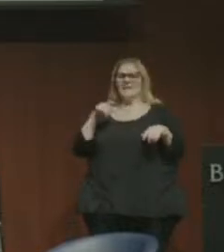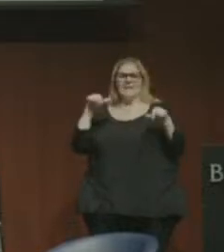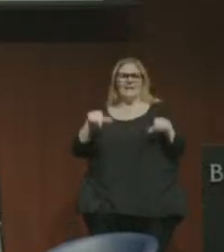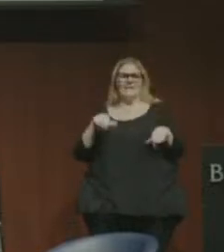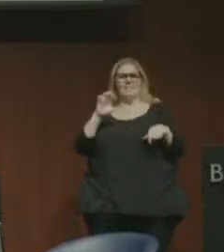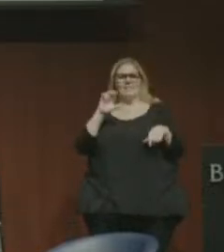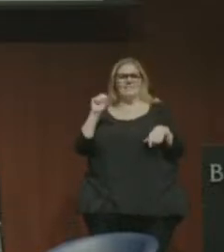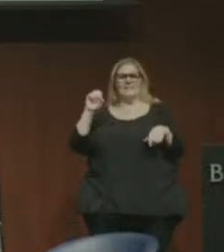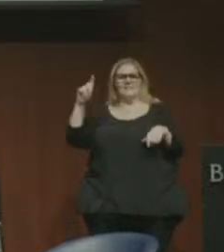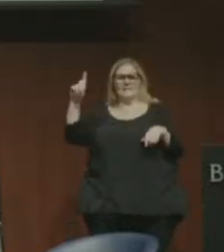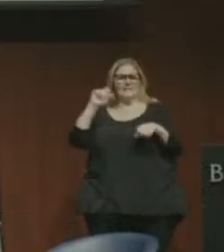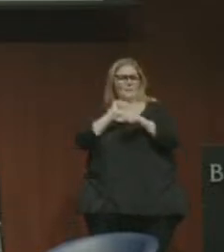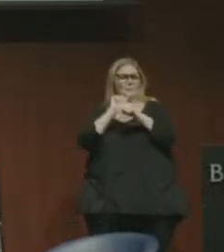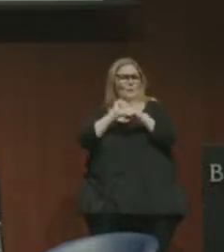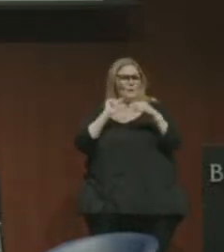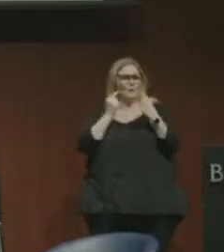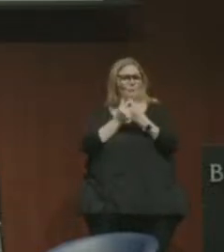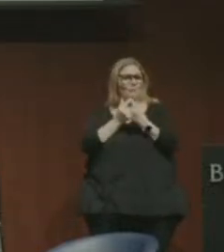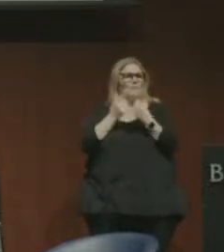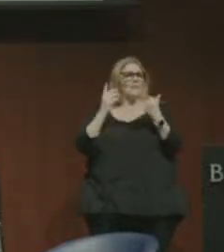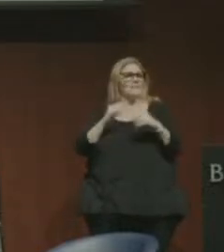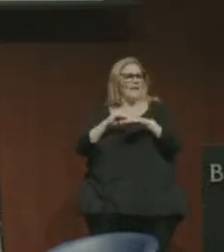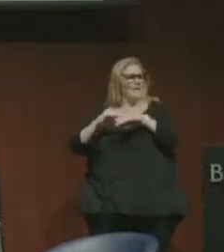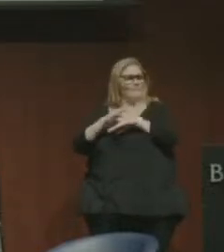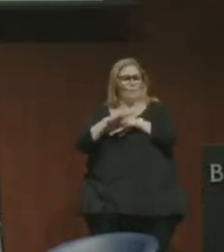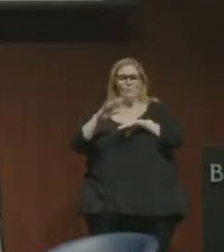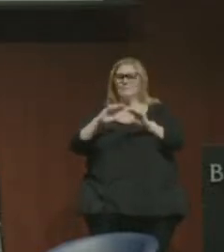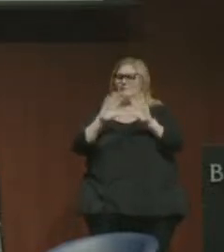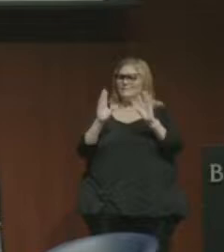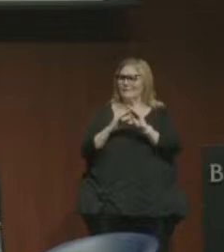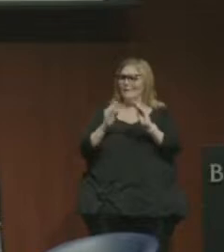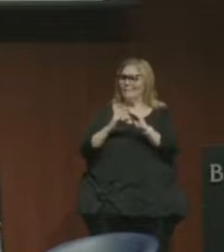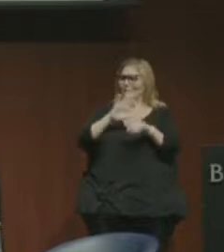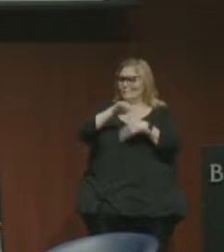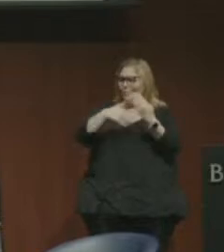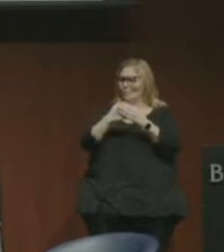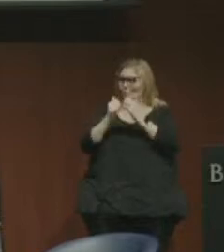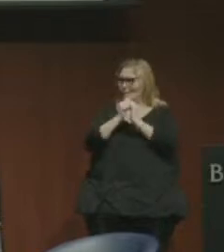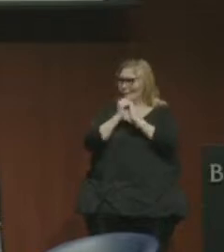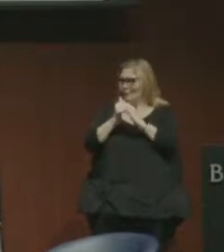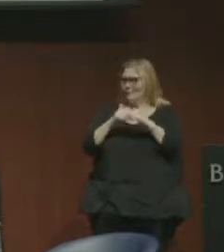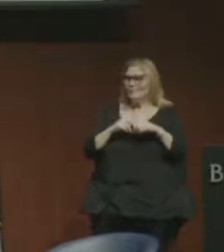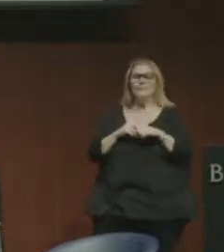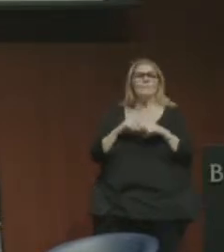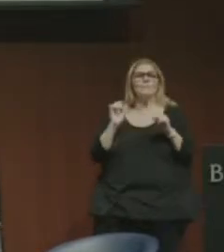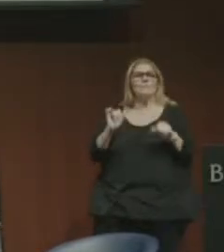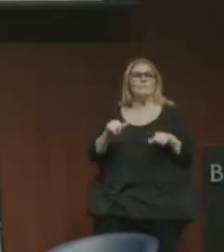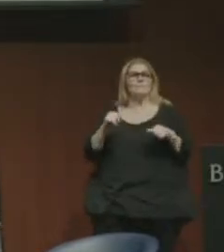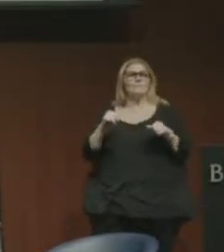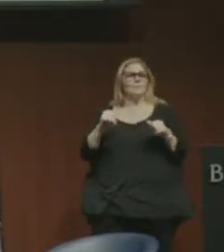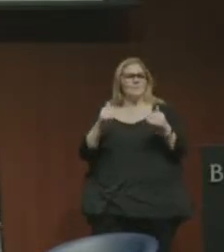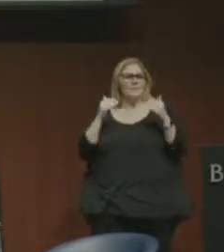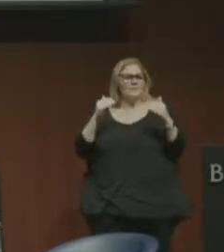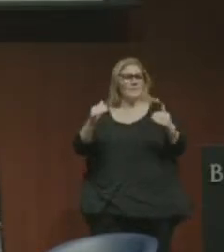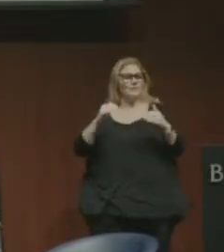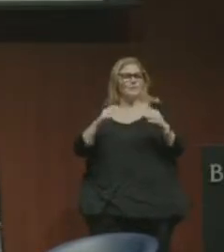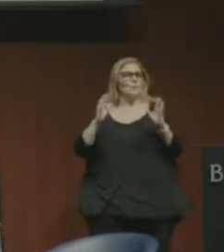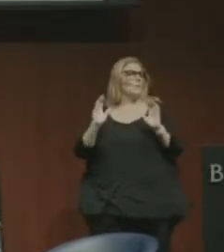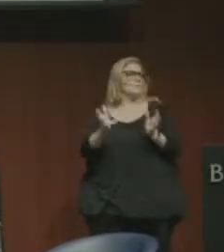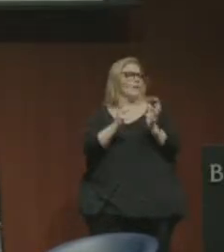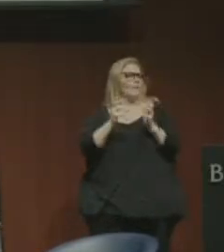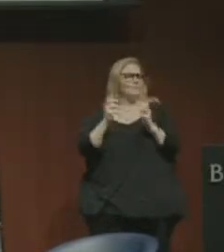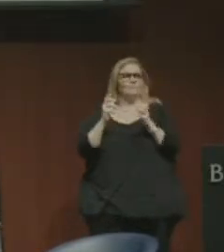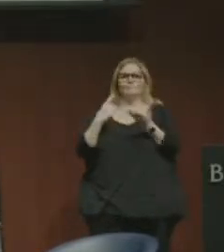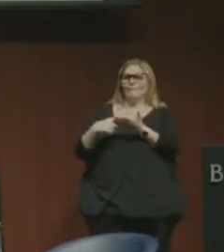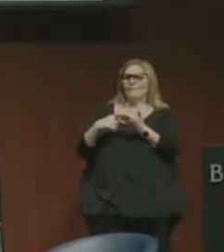CSSD working group that informs this conference that brings us all together. So in many ways, we're continuing the conversation